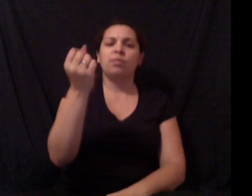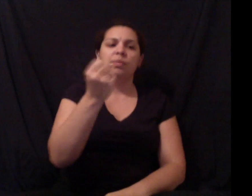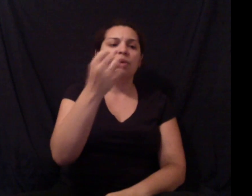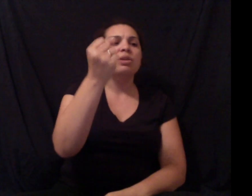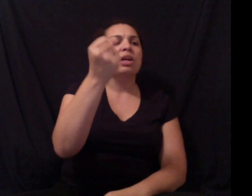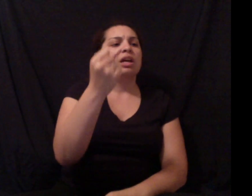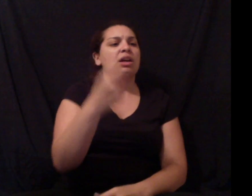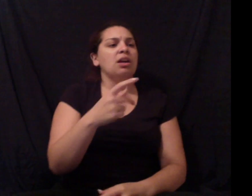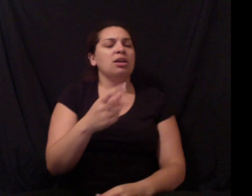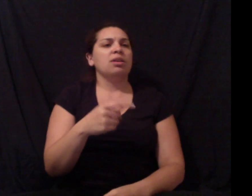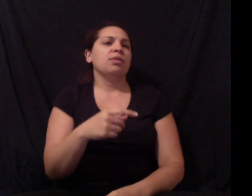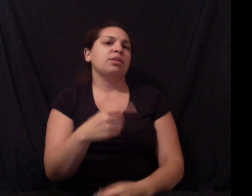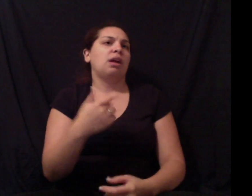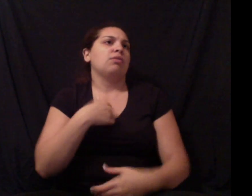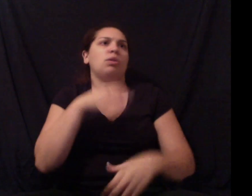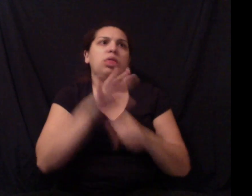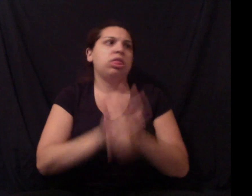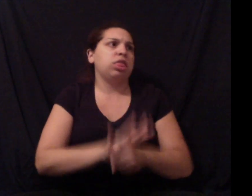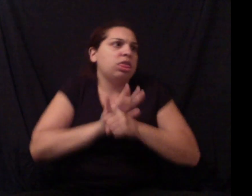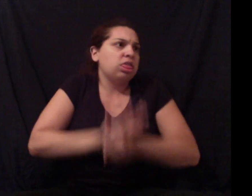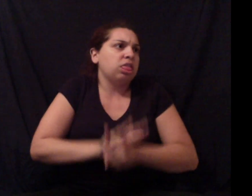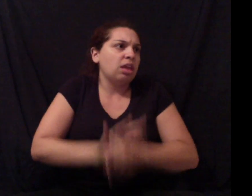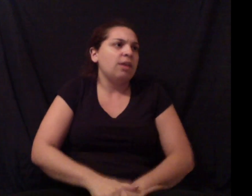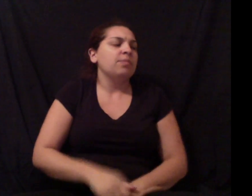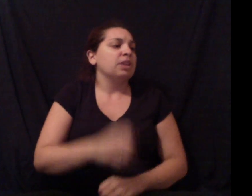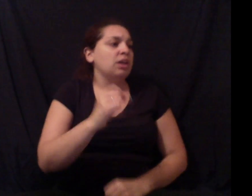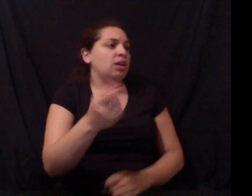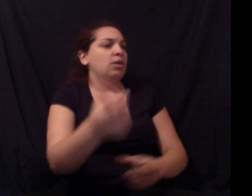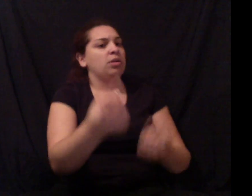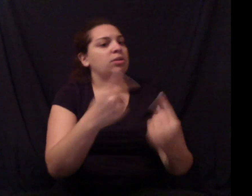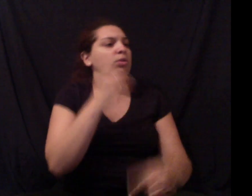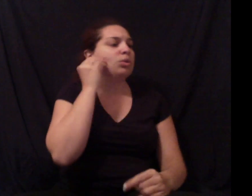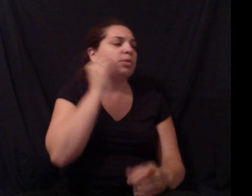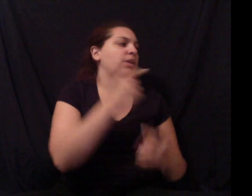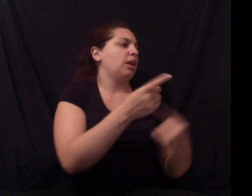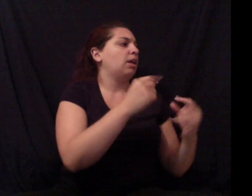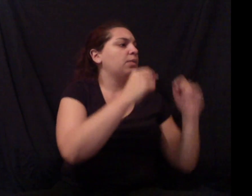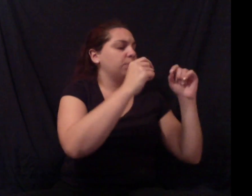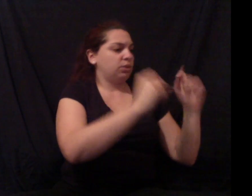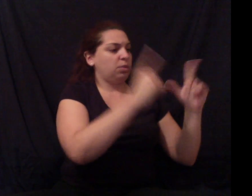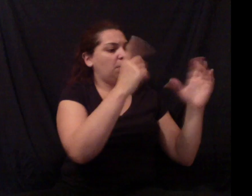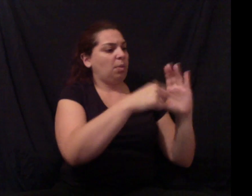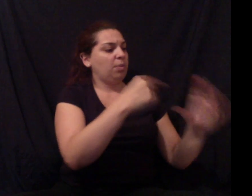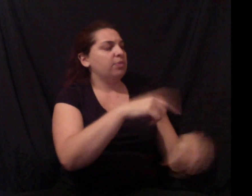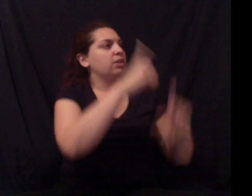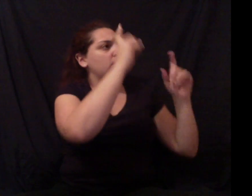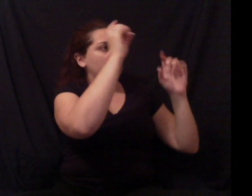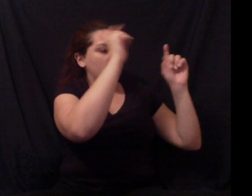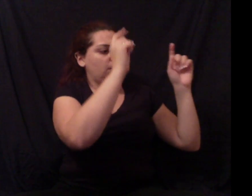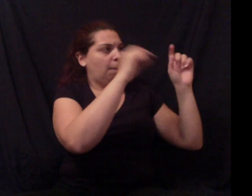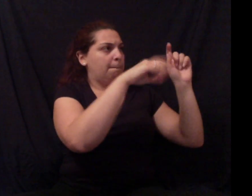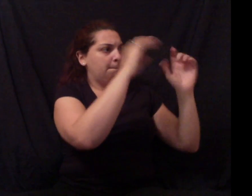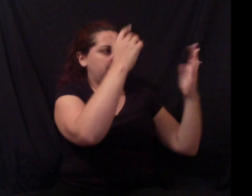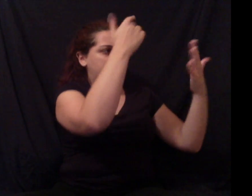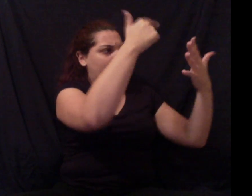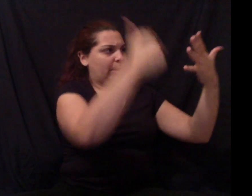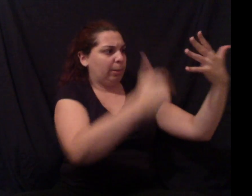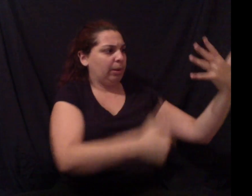then we get home and, I open my email and stuff, and I'm looking at the feedback, and it's, overwhelmingly positive, just